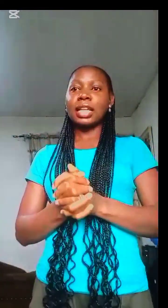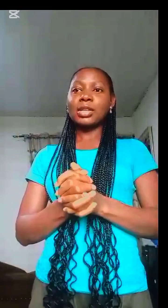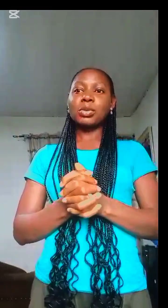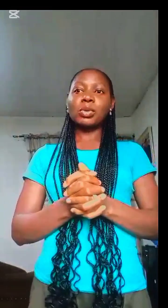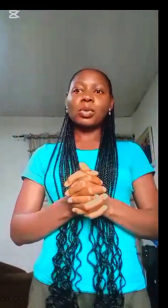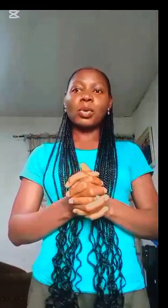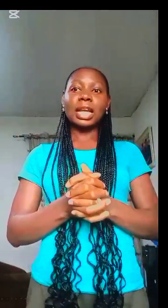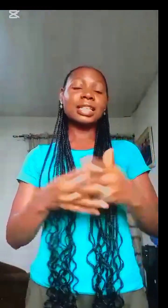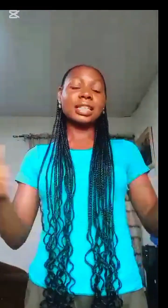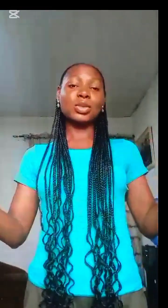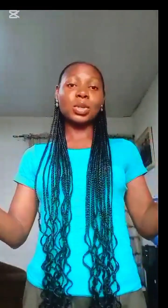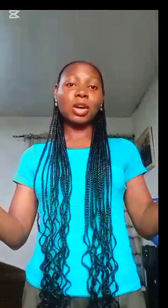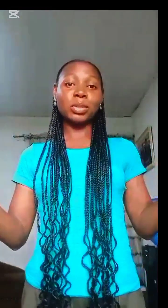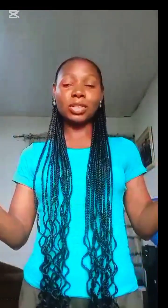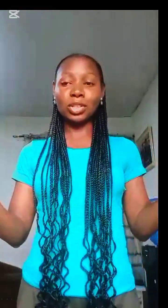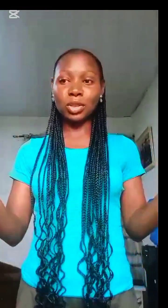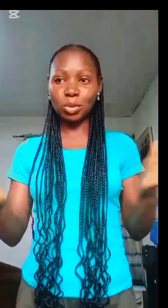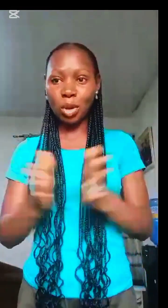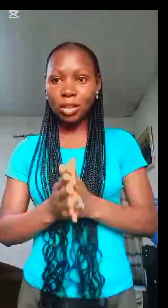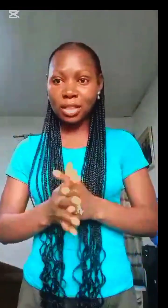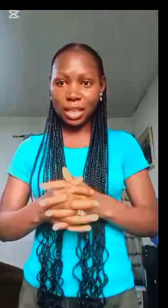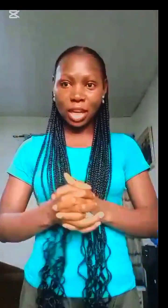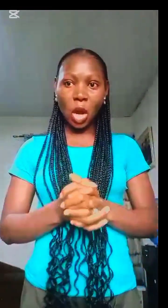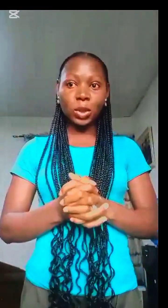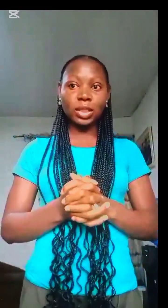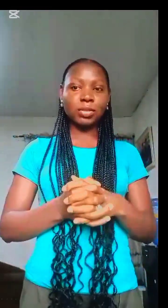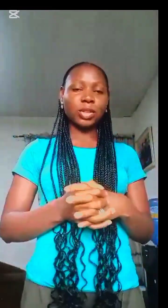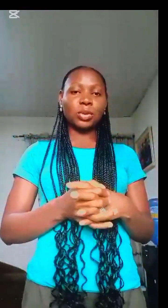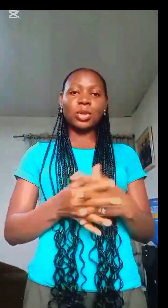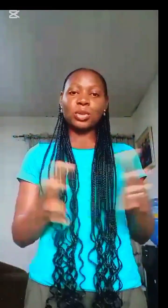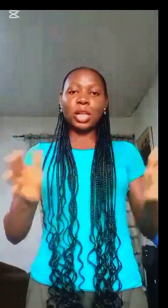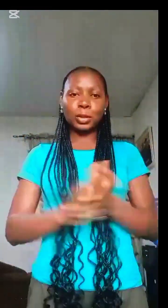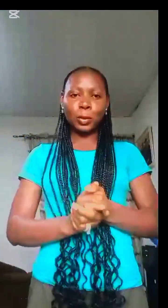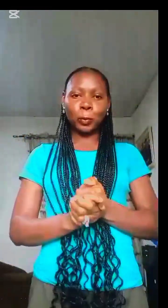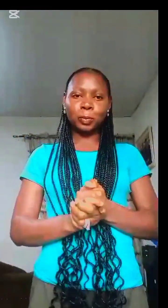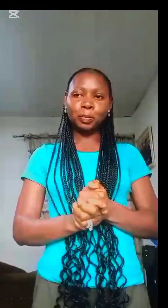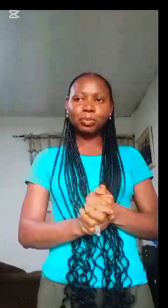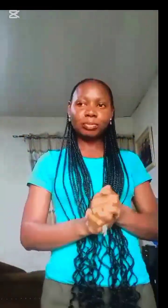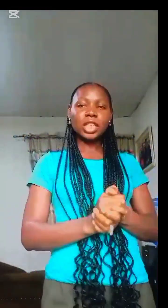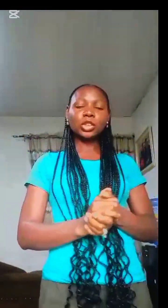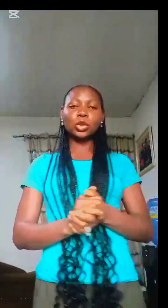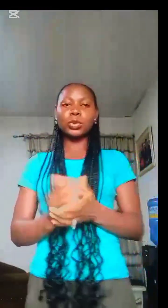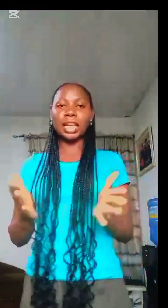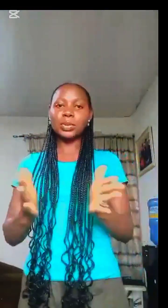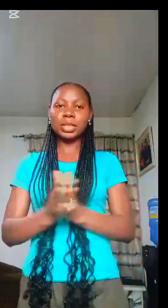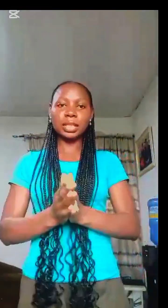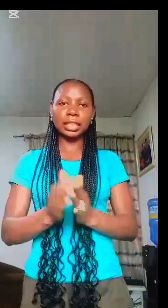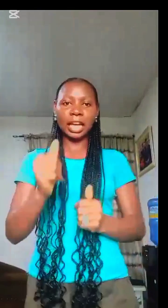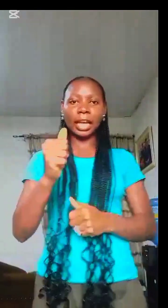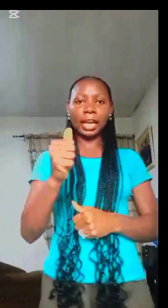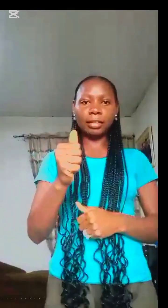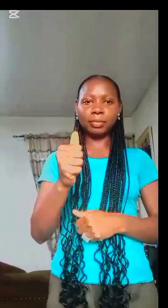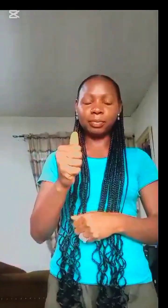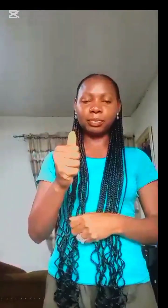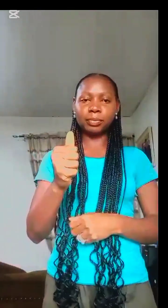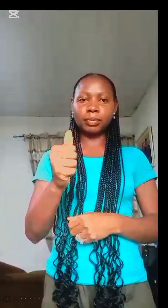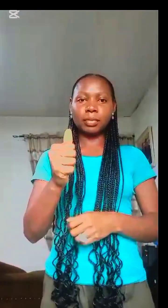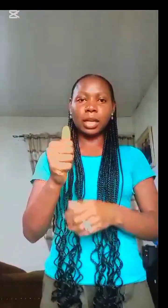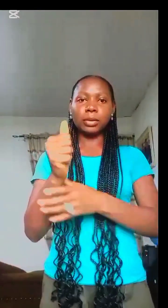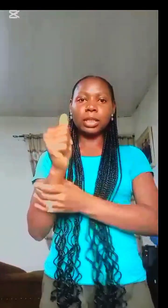that is what I'll be teaching you today on this video. So let's go. So we'll start with letter A. Now, letter